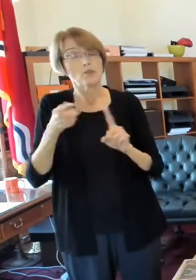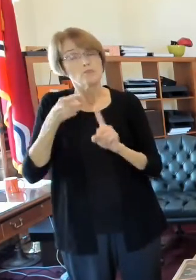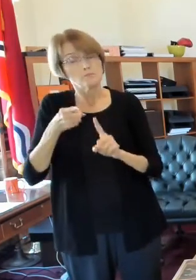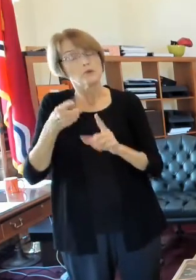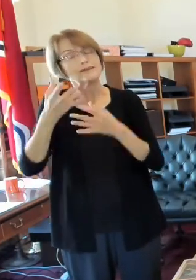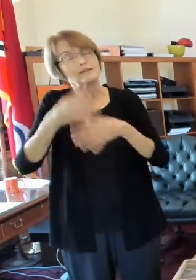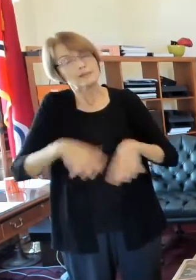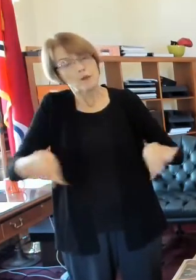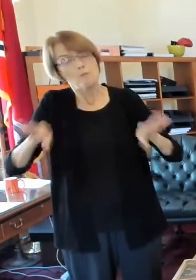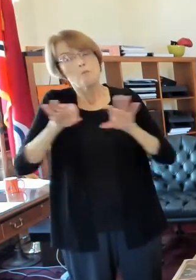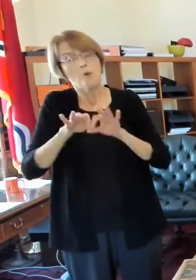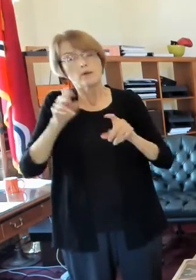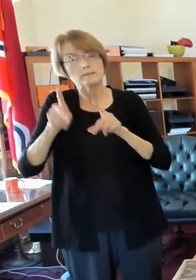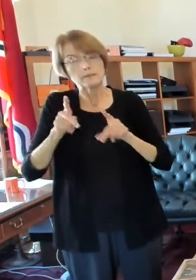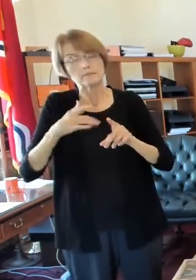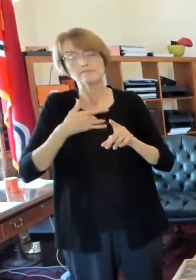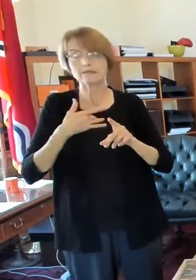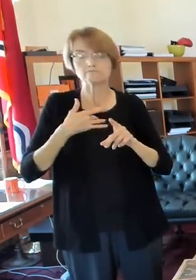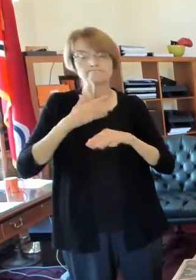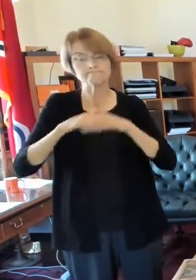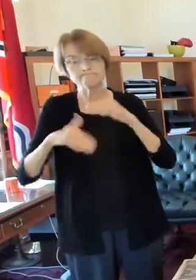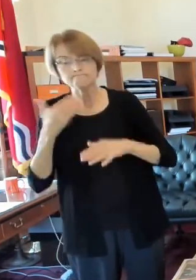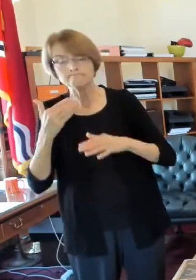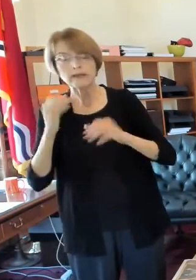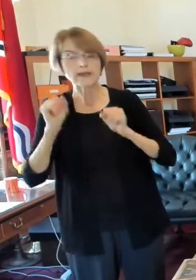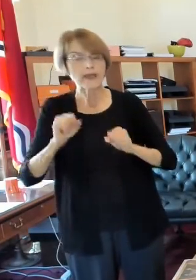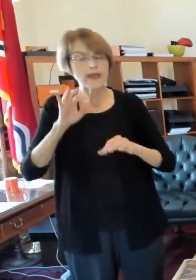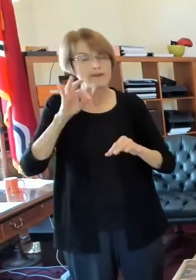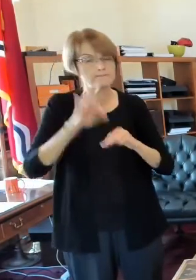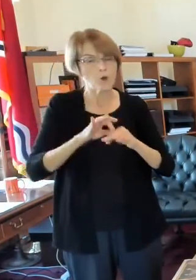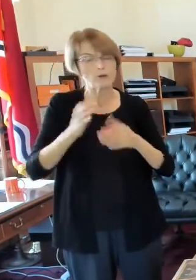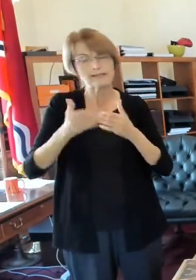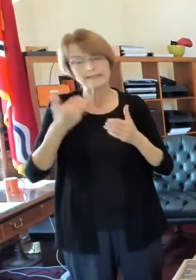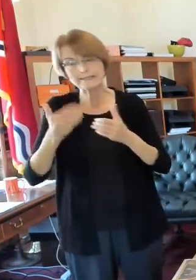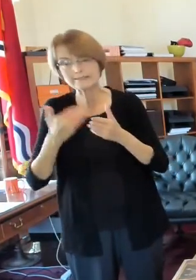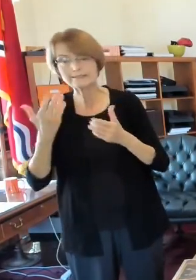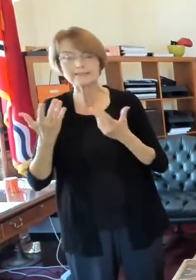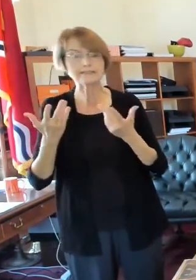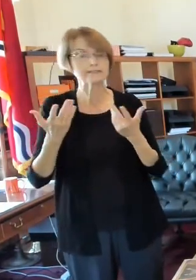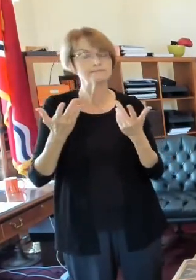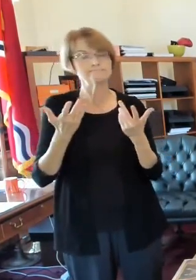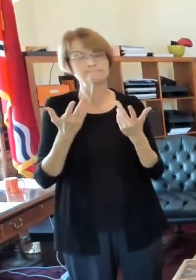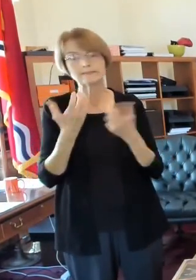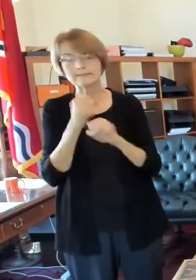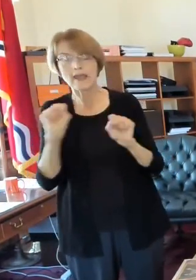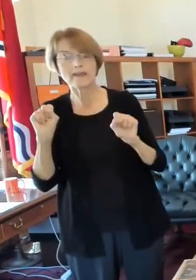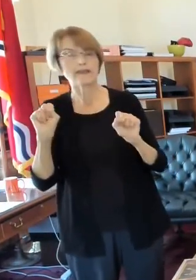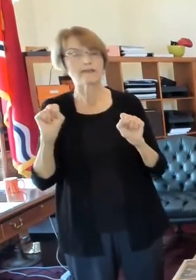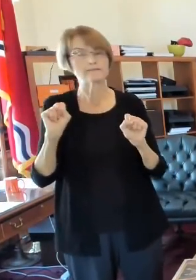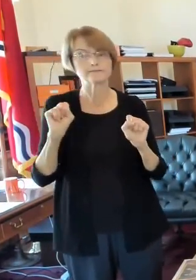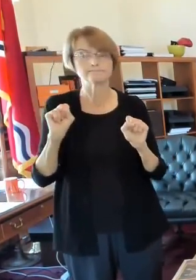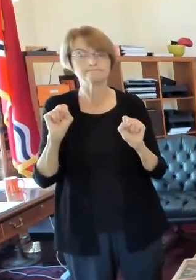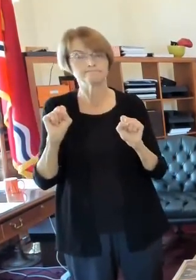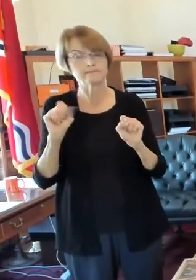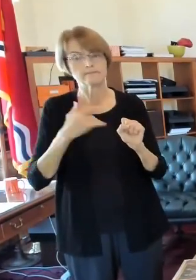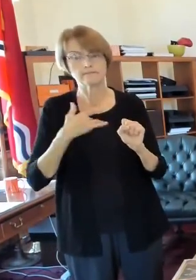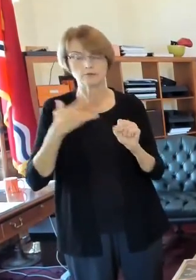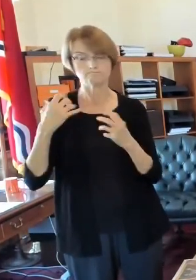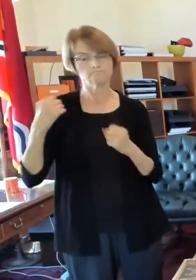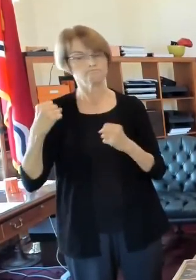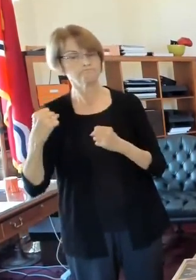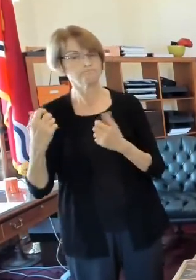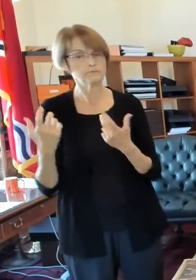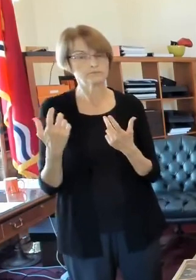vote easily, conveniently, safely. Most of us will probably vote